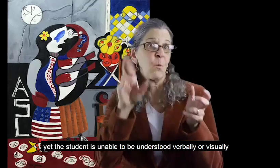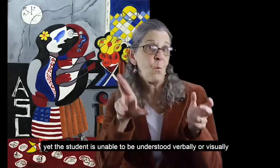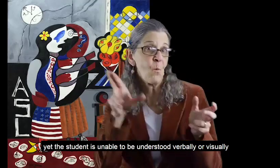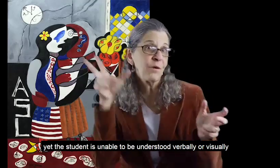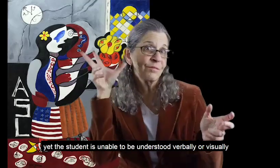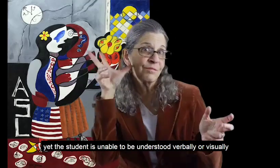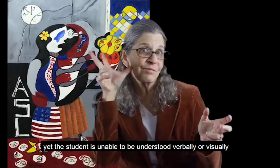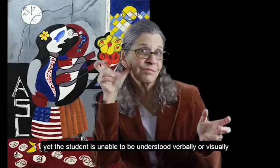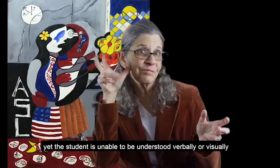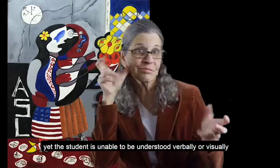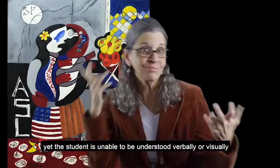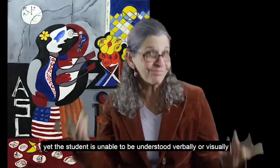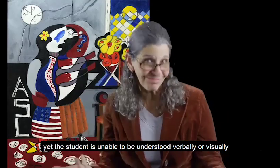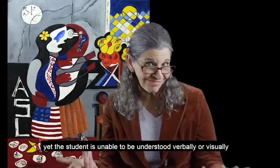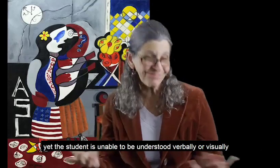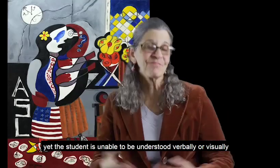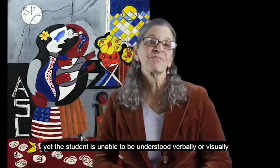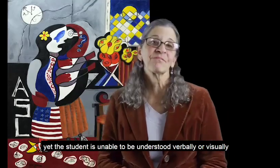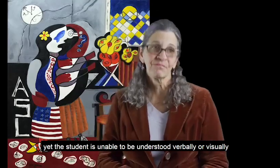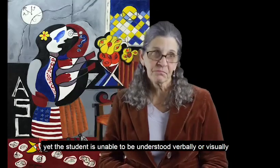to be understood verbally or visually.